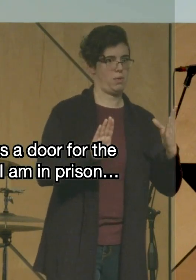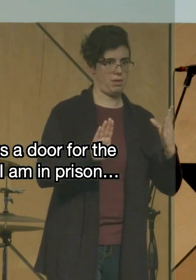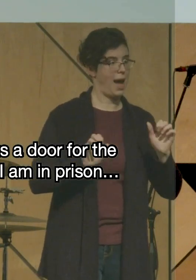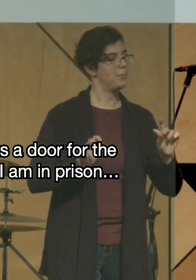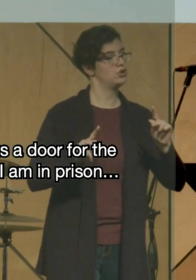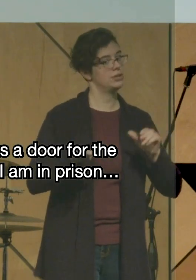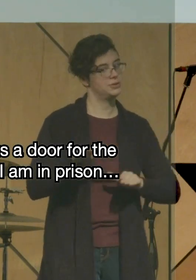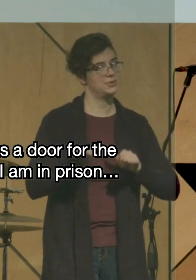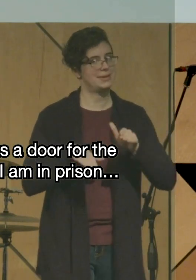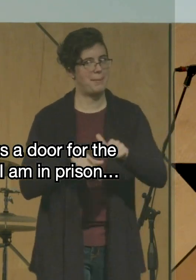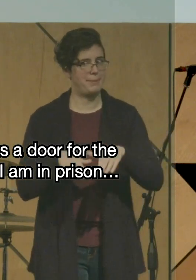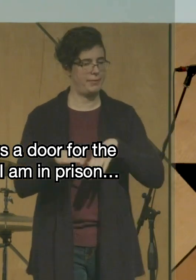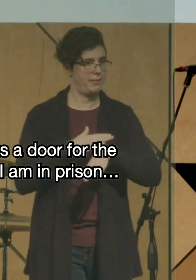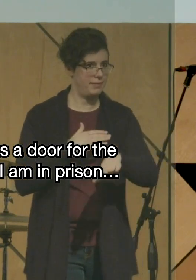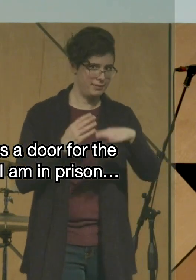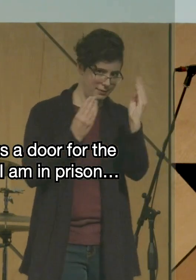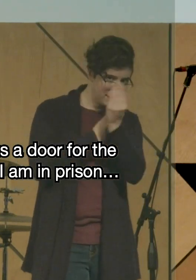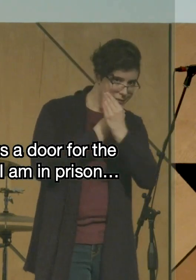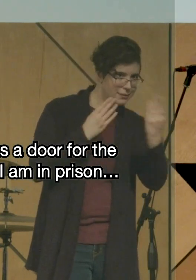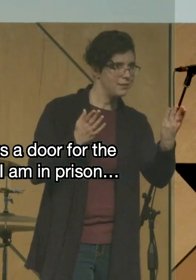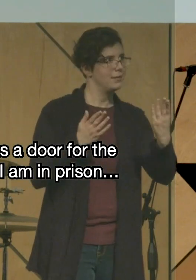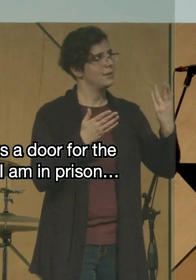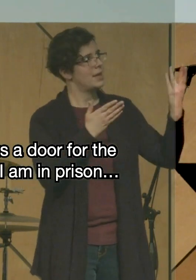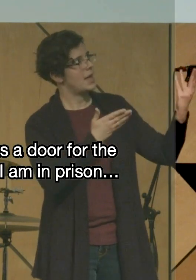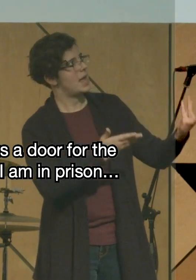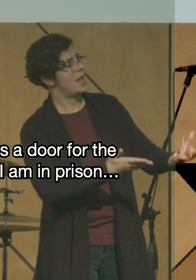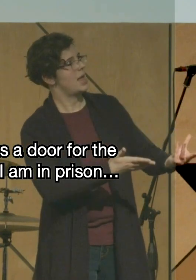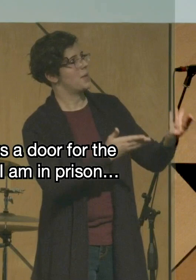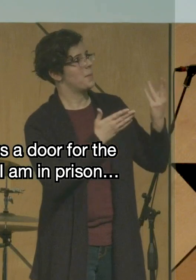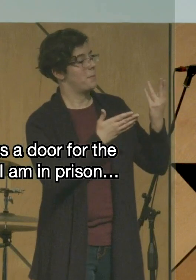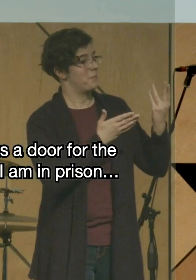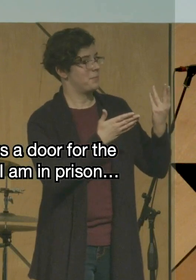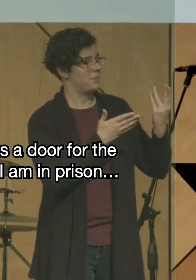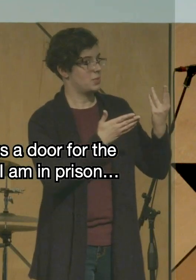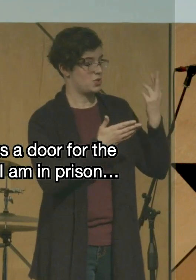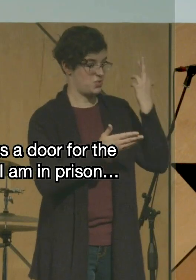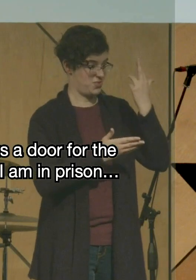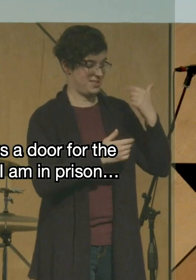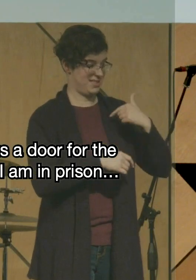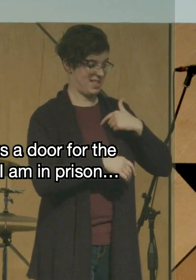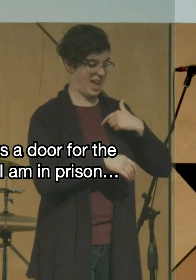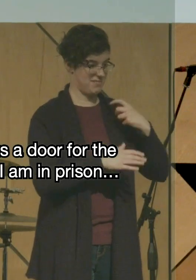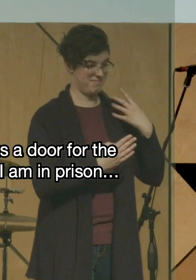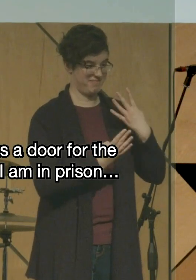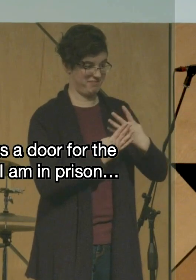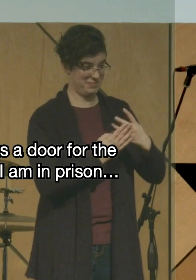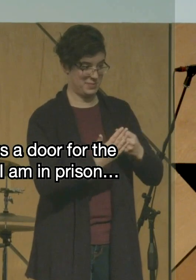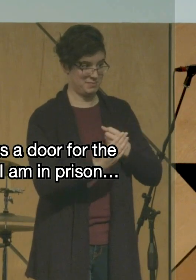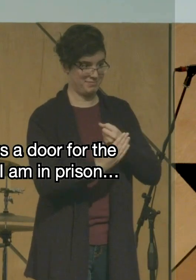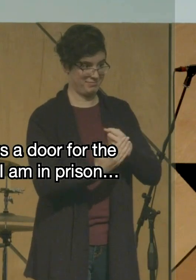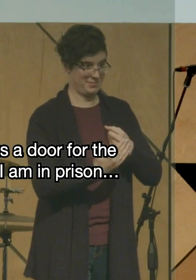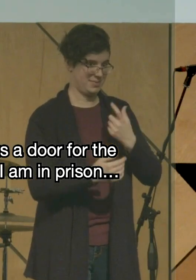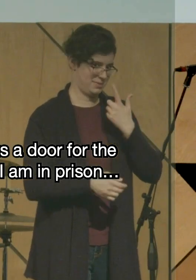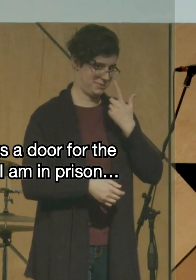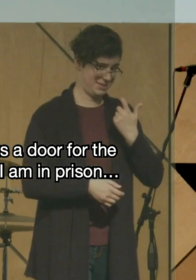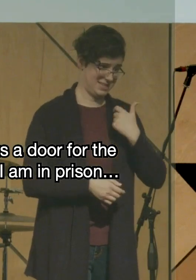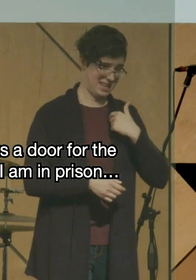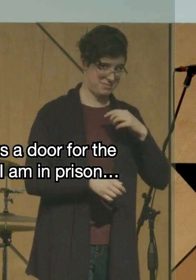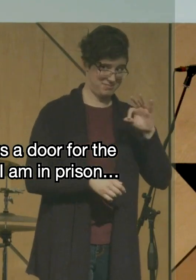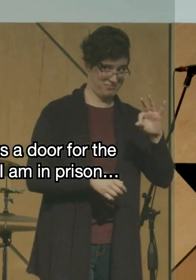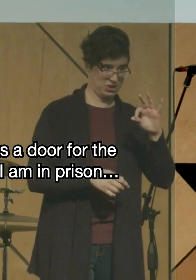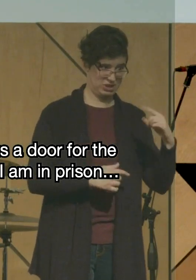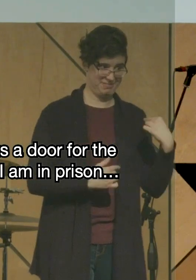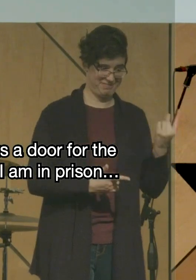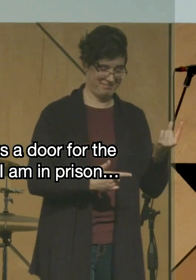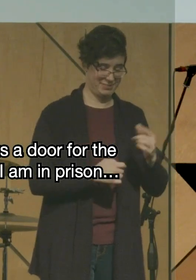word to declare the mystery of Christ, on account of which I am in prison. And so we see Paul's locked